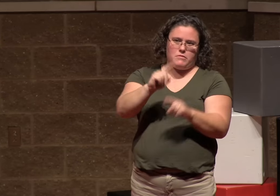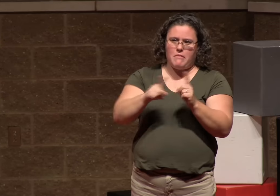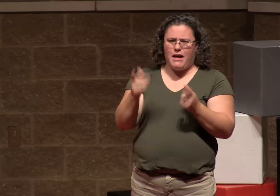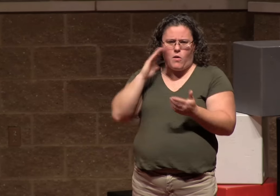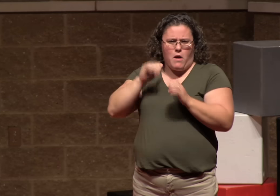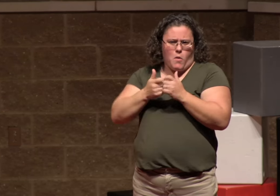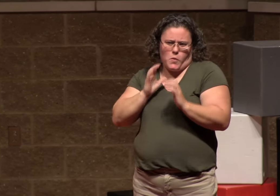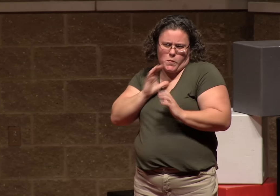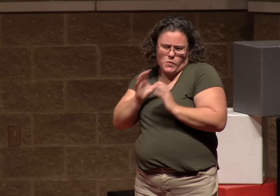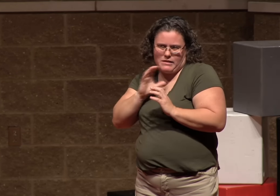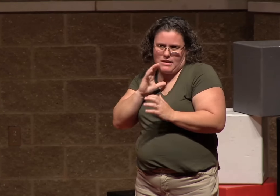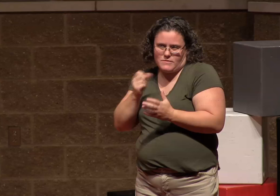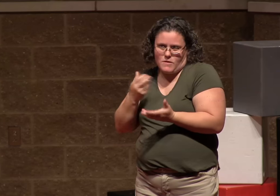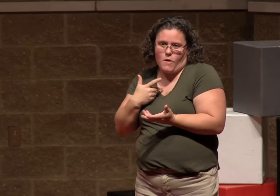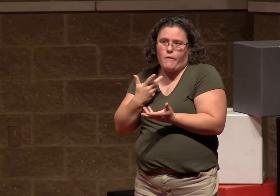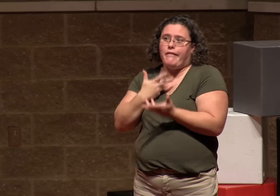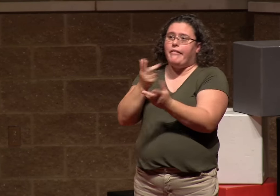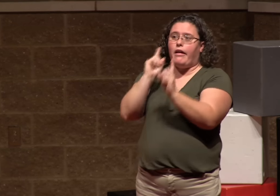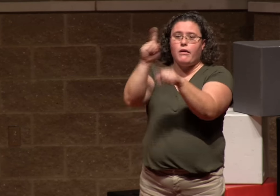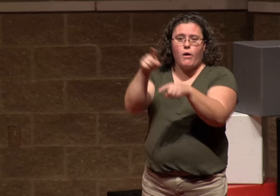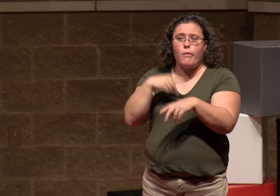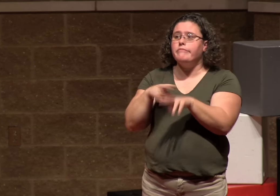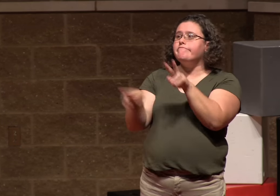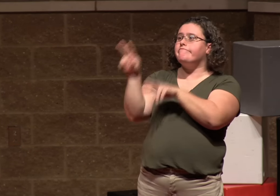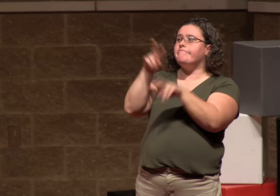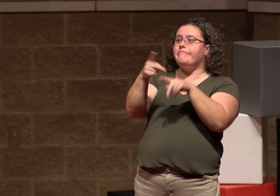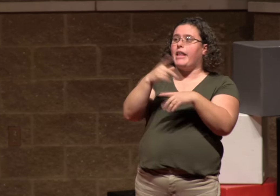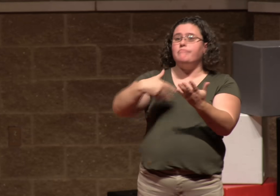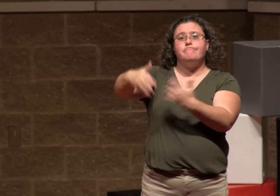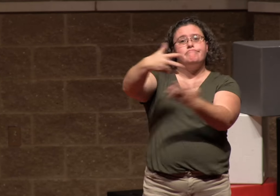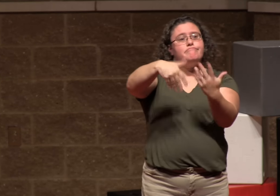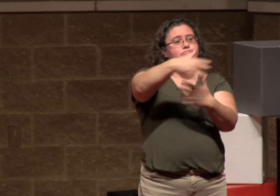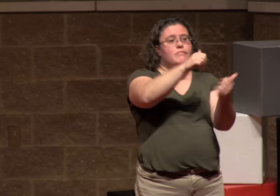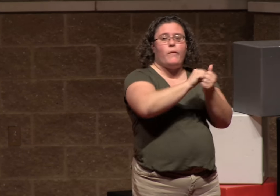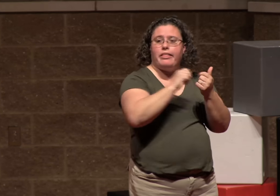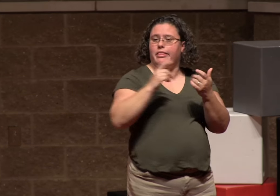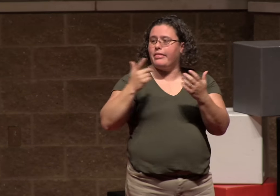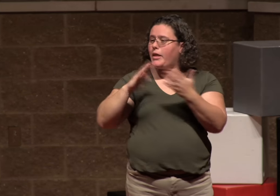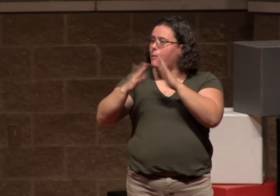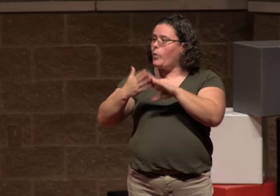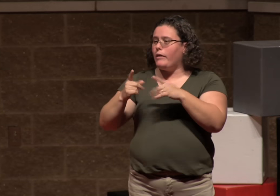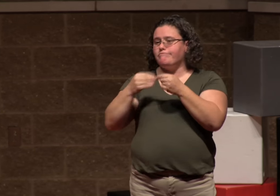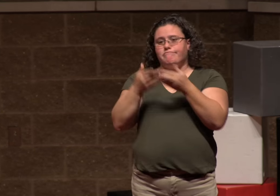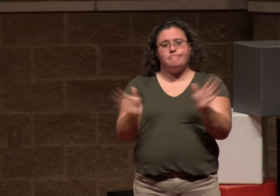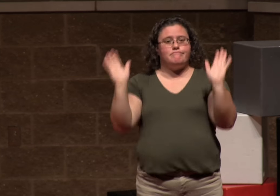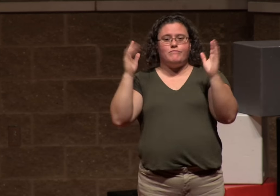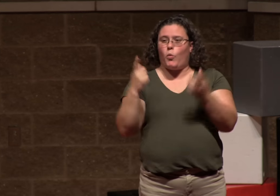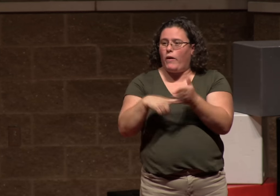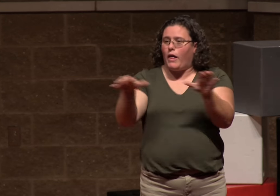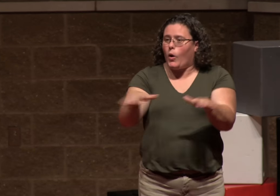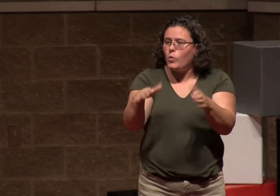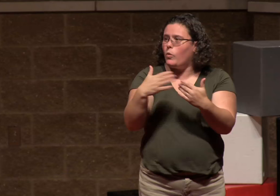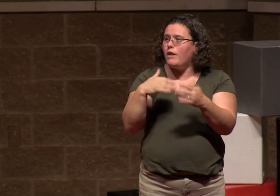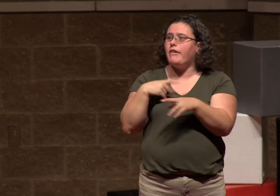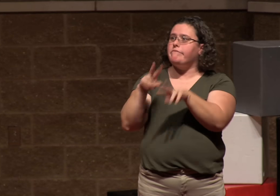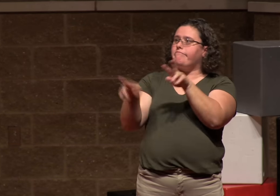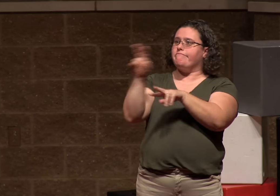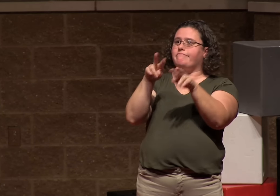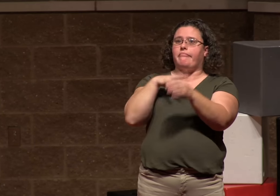And they know how. They don't know how to sign a whole lot, but they tried to communicate. And I would go with them, and I would learn from